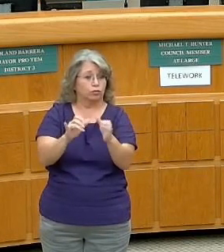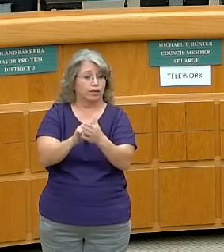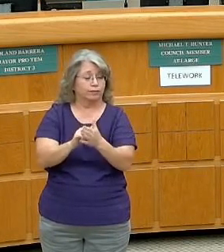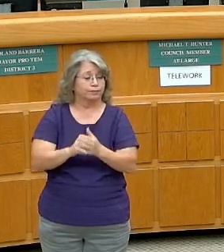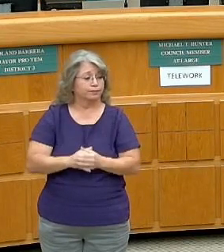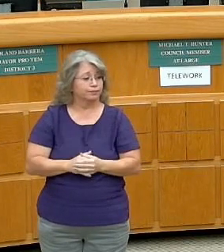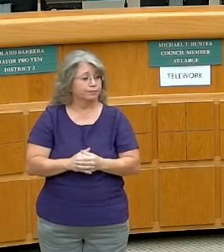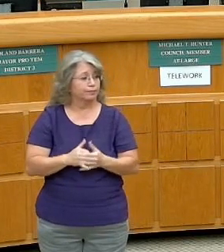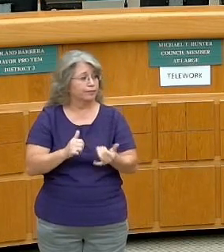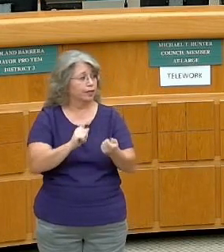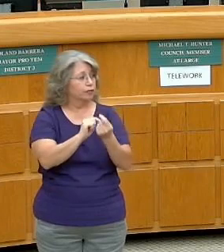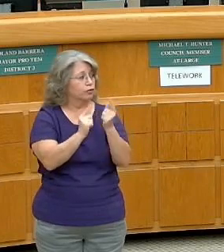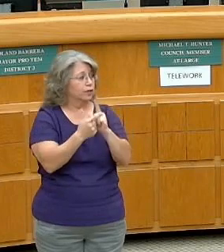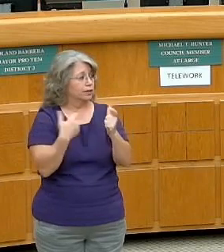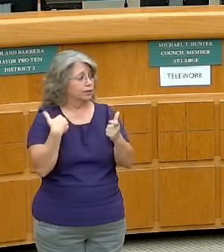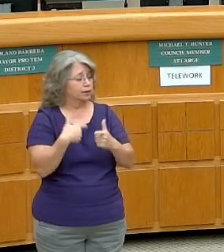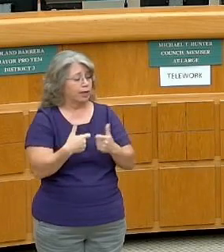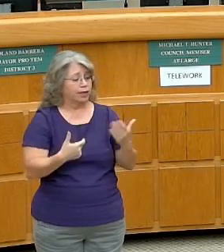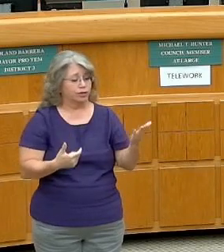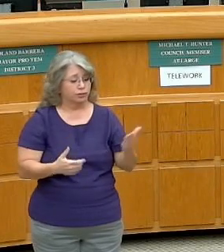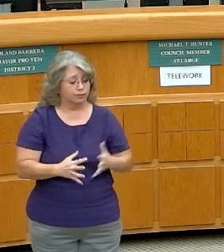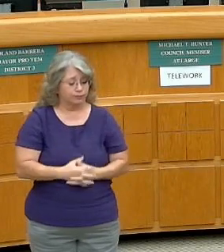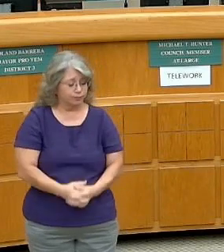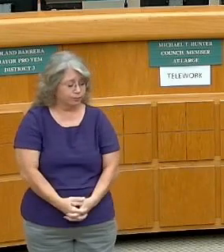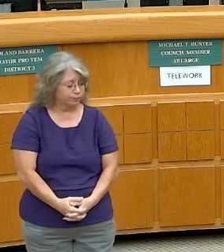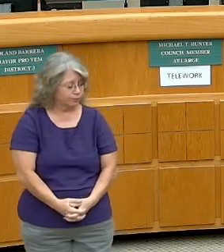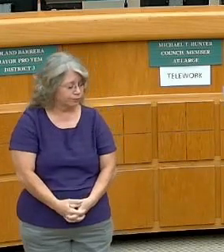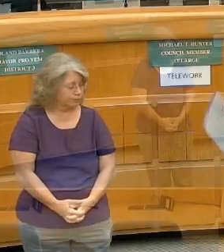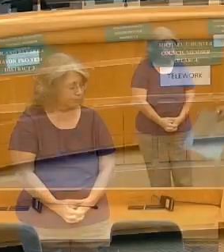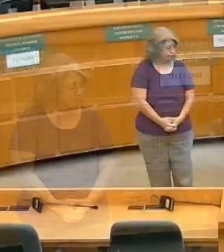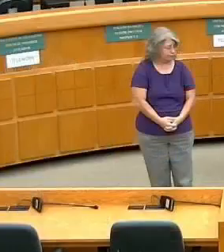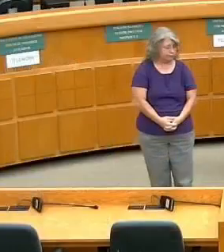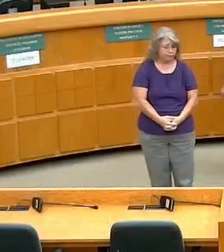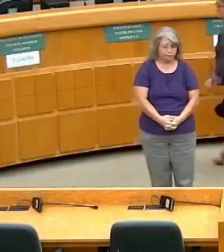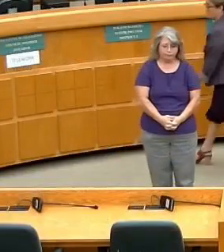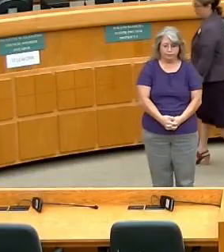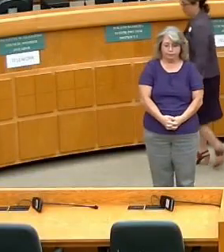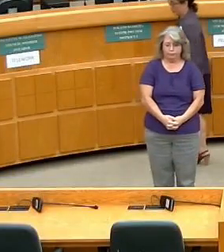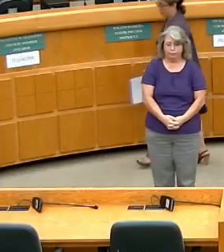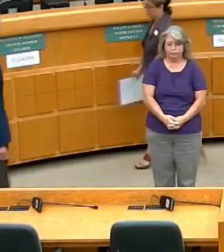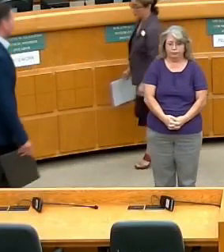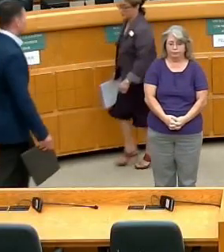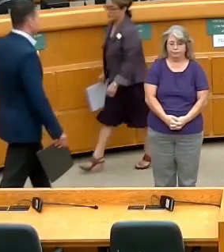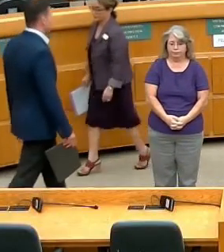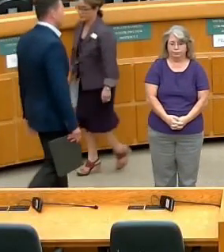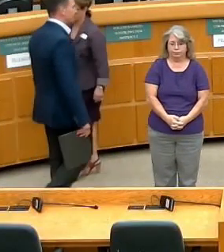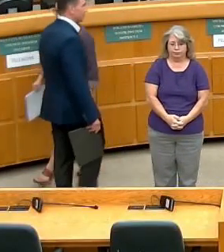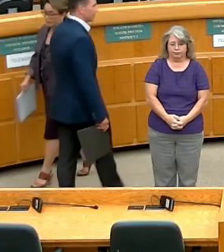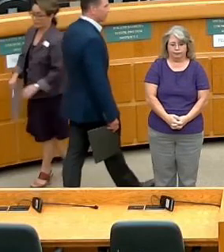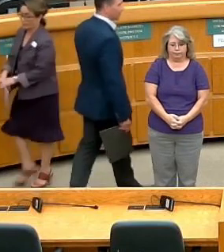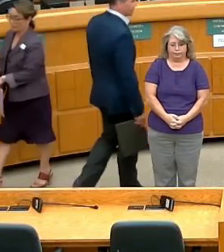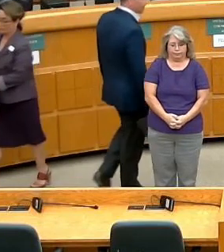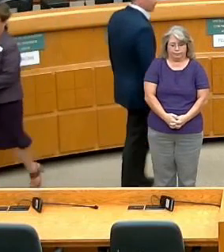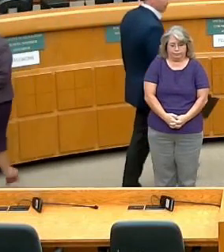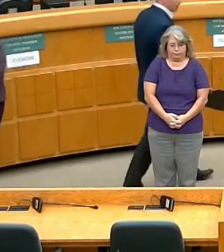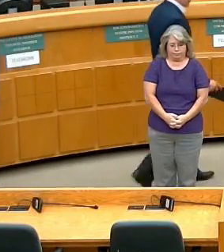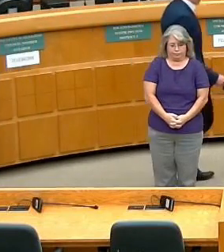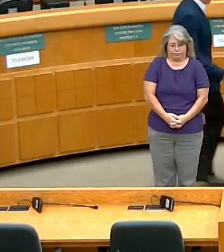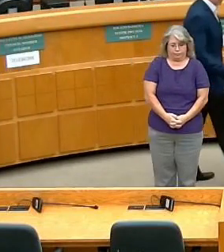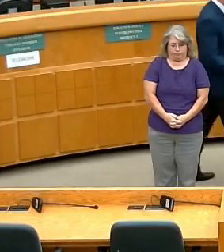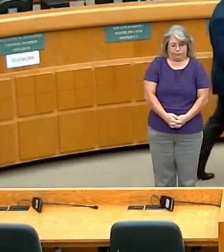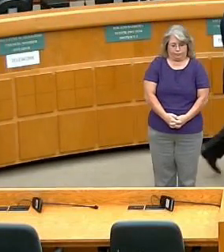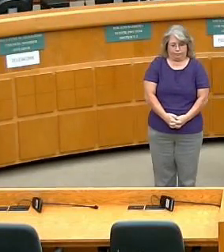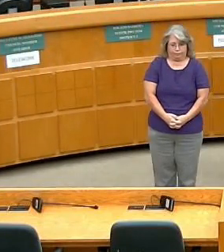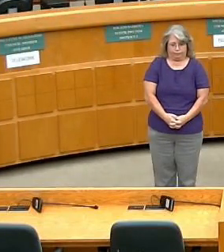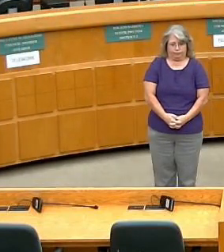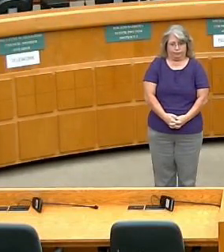En resumen, el Distrito de Salud llevará a cabo otra toma de muestras el día de mañana. Continuamos trabajando en el programa Plasma de Convalescencia. Si una persona